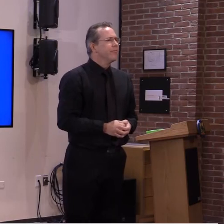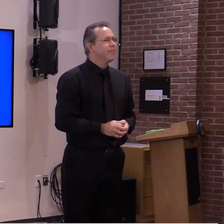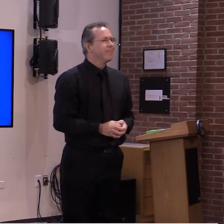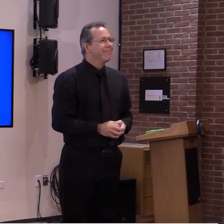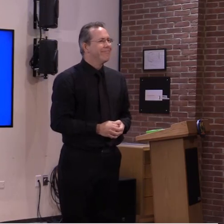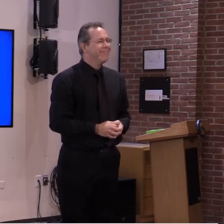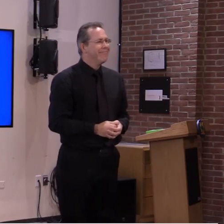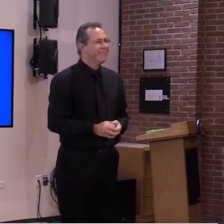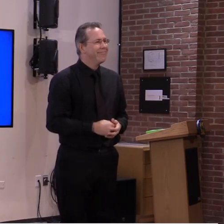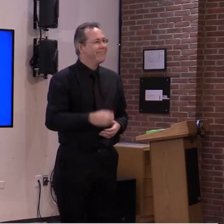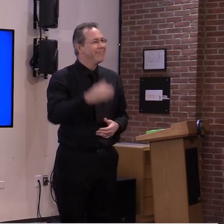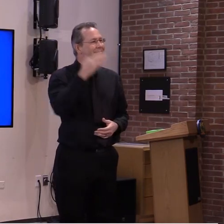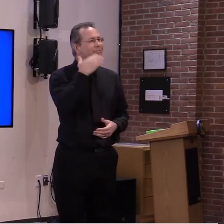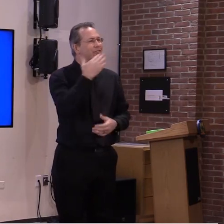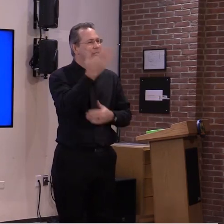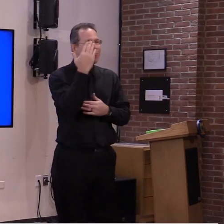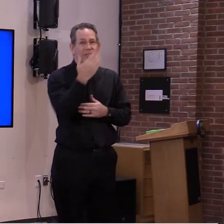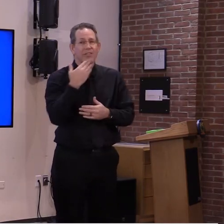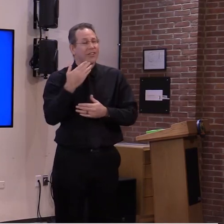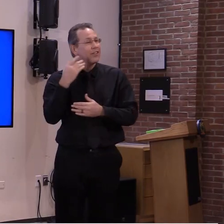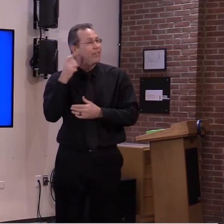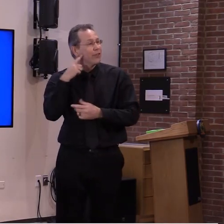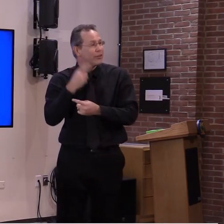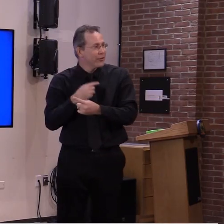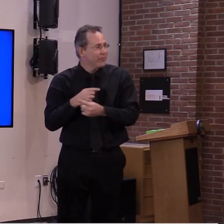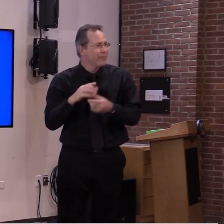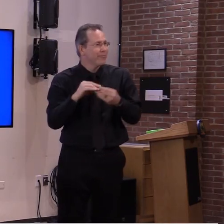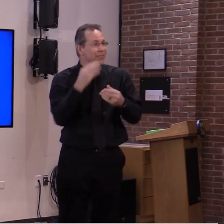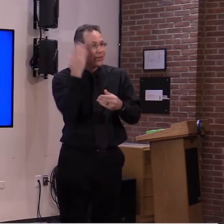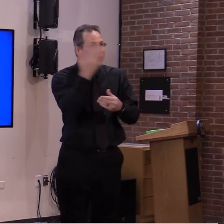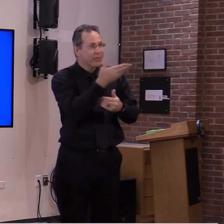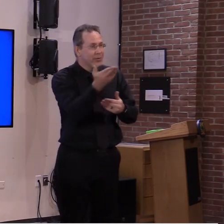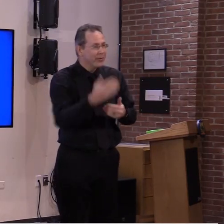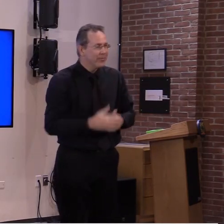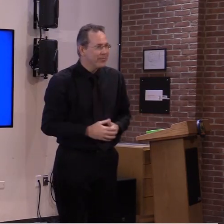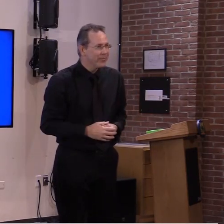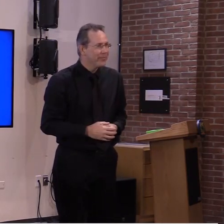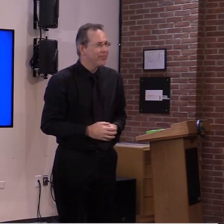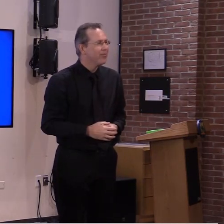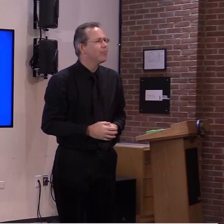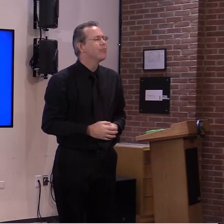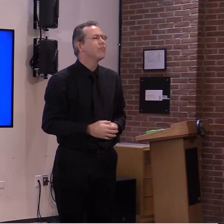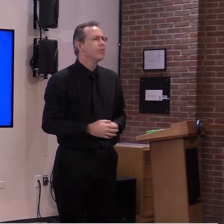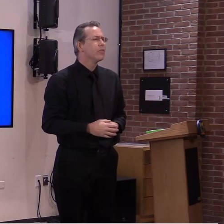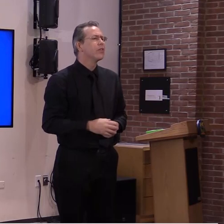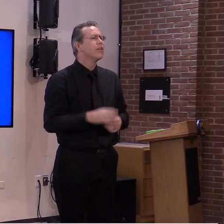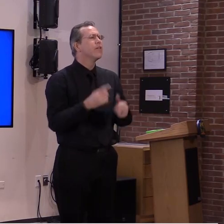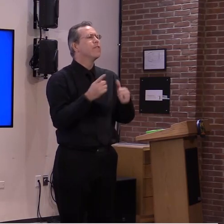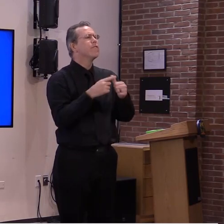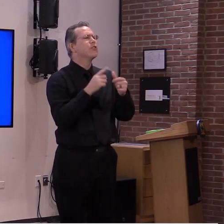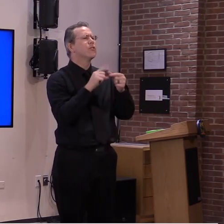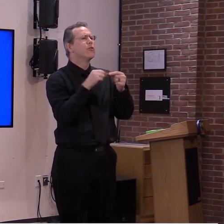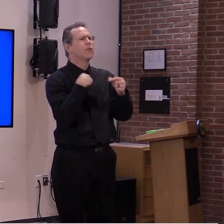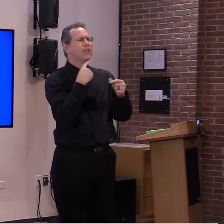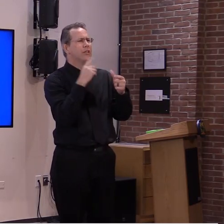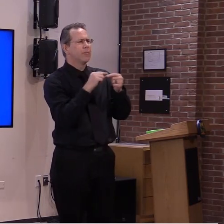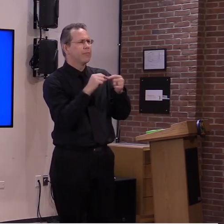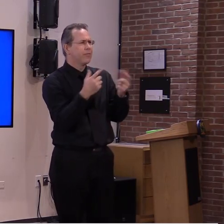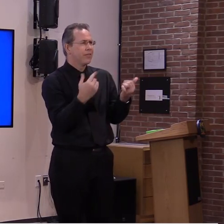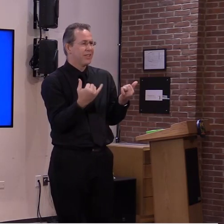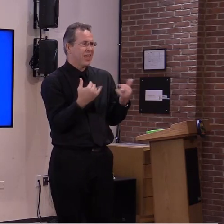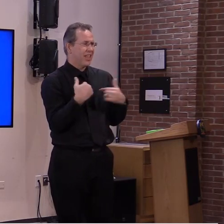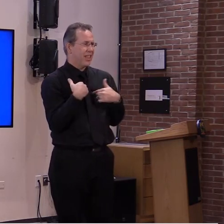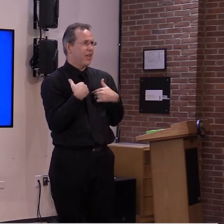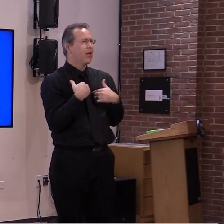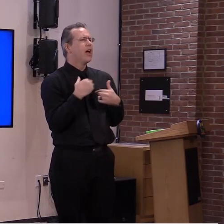Thank you, Governor Scott, and good morning, everyone. First, I want to again reiterate the uncertainty that exists with COVID data around